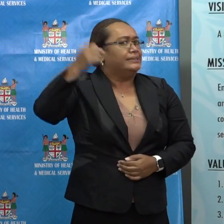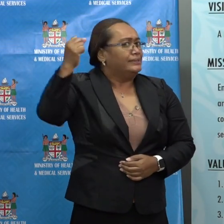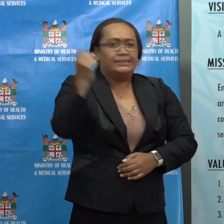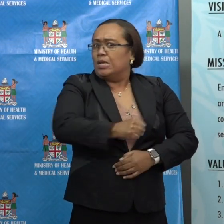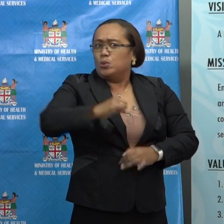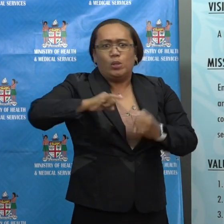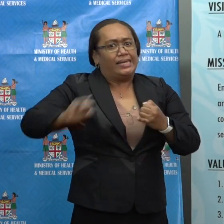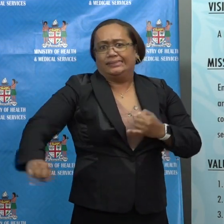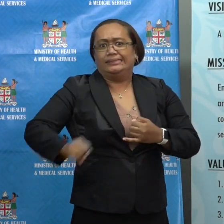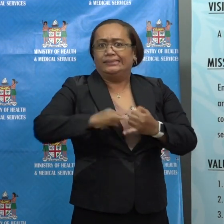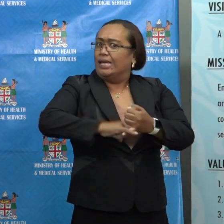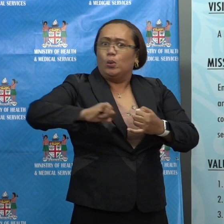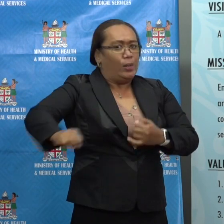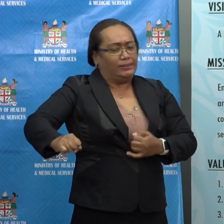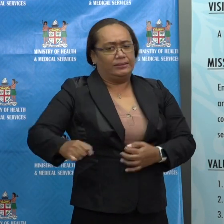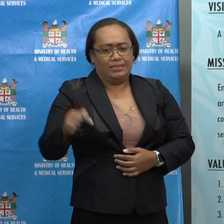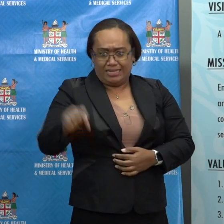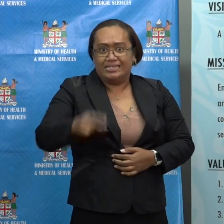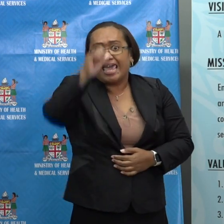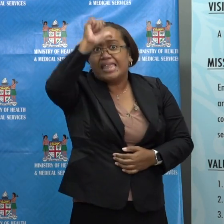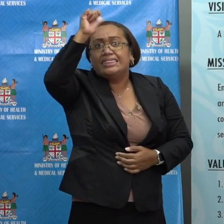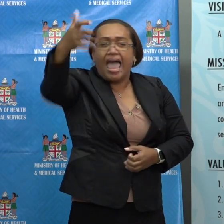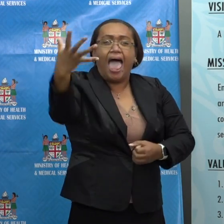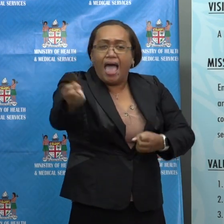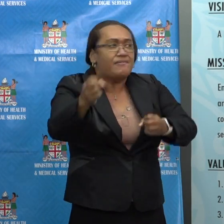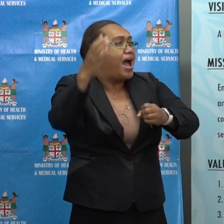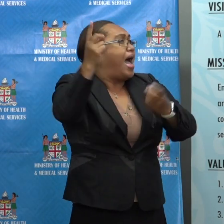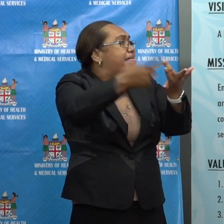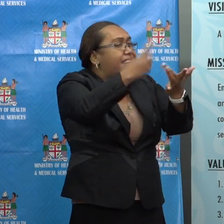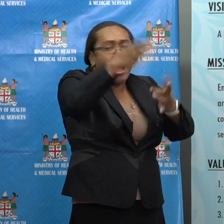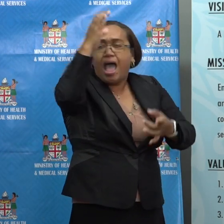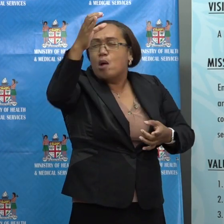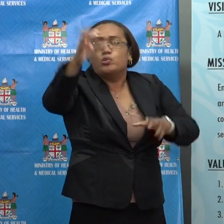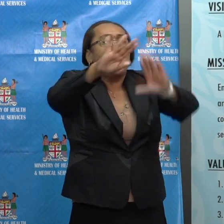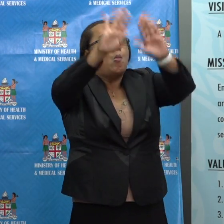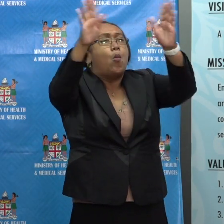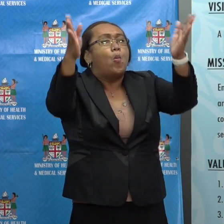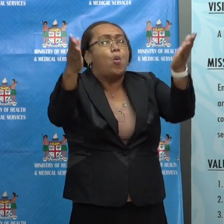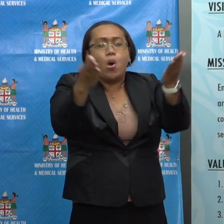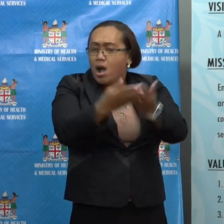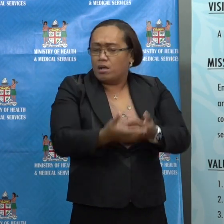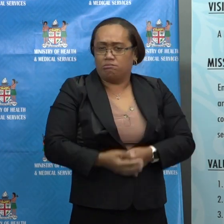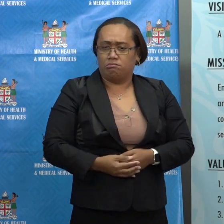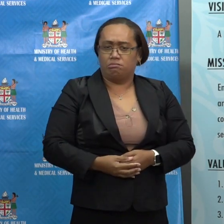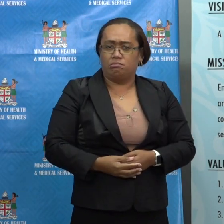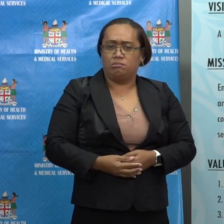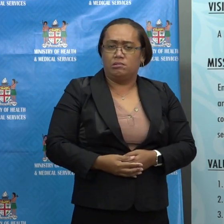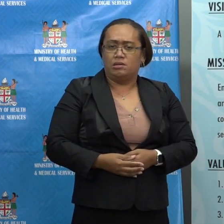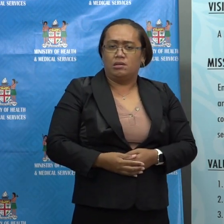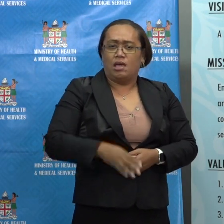You can see what's happening in India. You can see what's happening in other countries like Brazil.